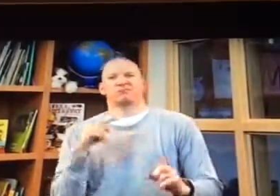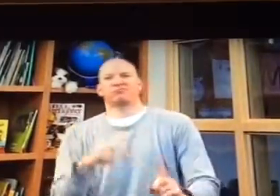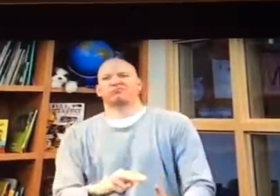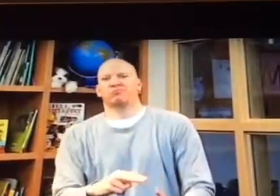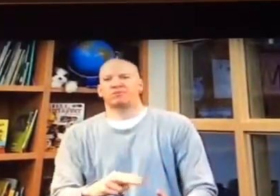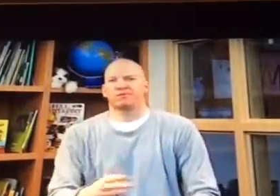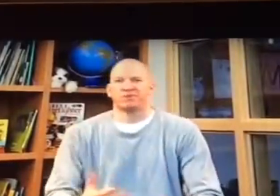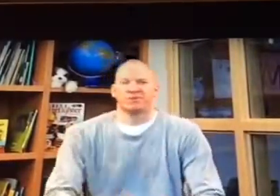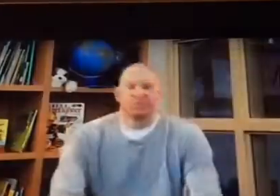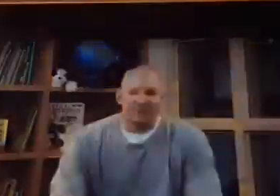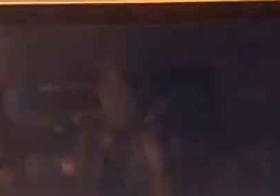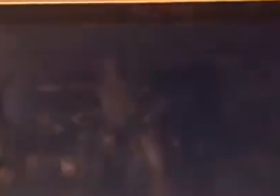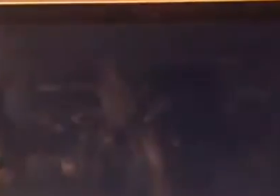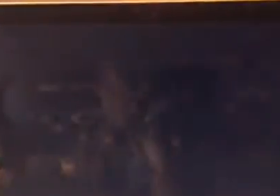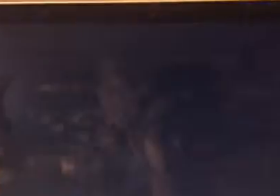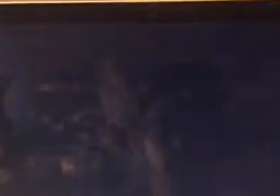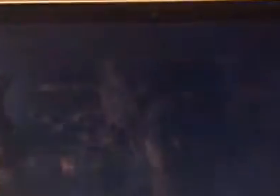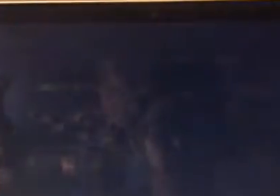if you like something unless you try. That's definitely my perspective.